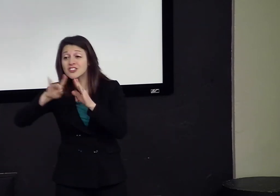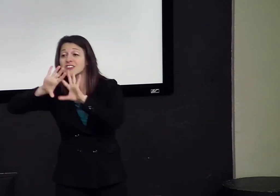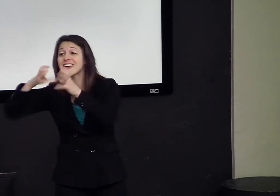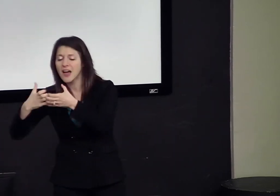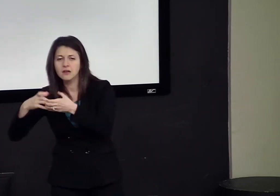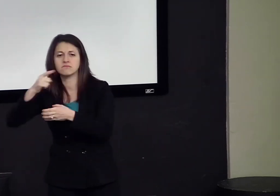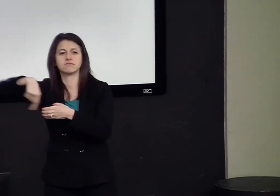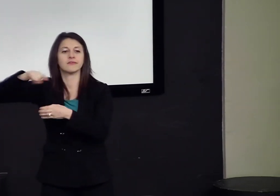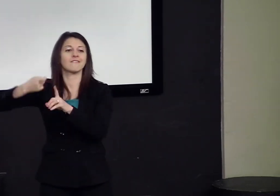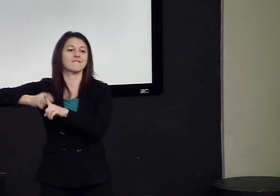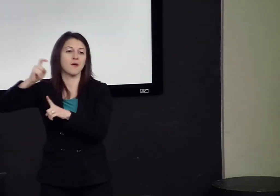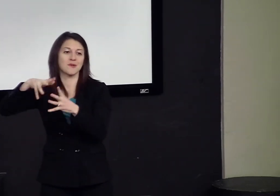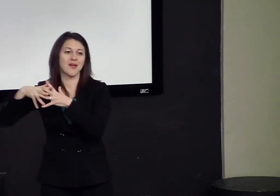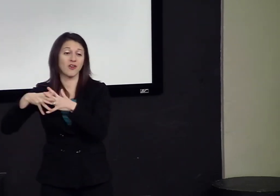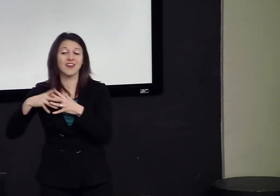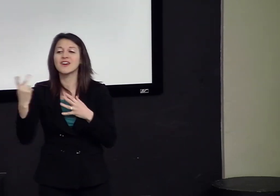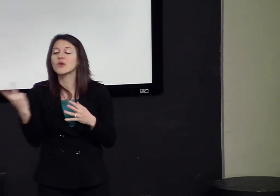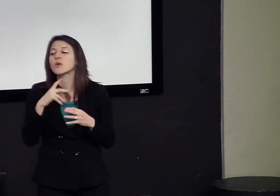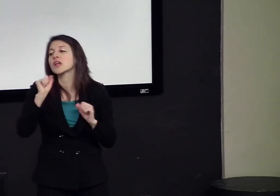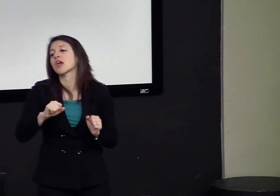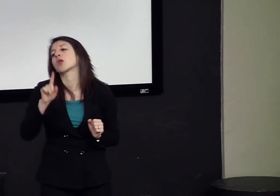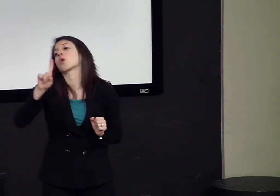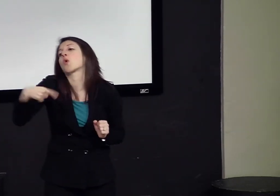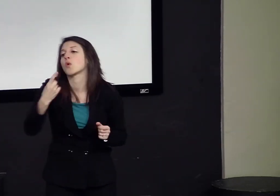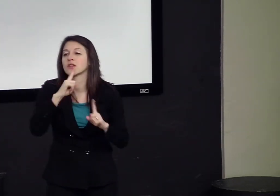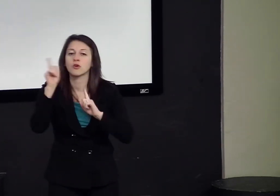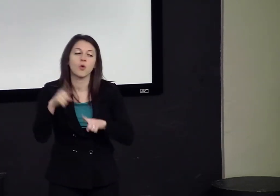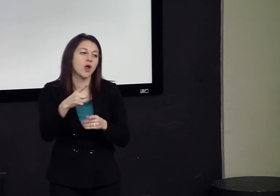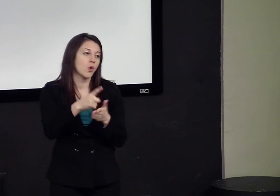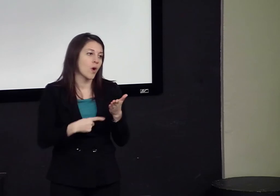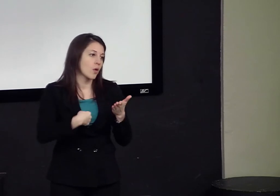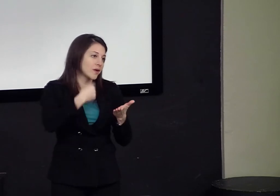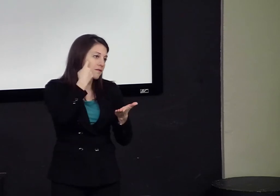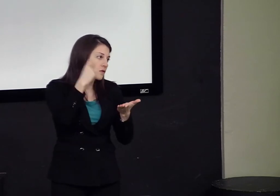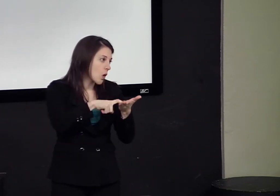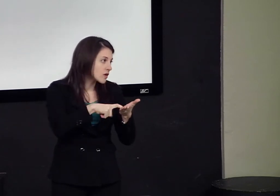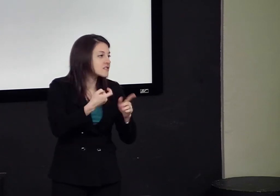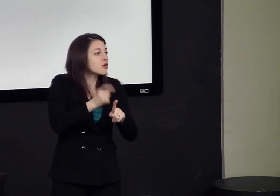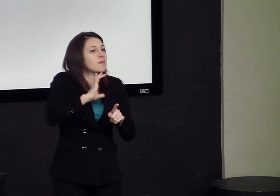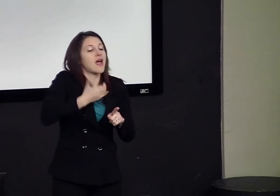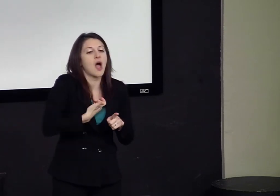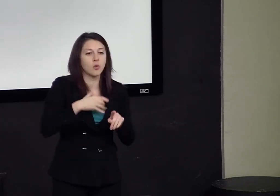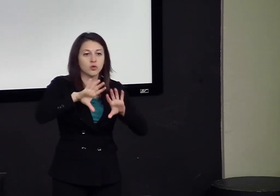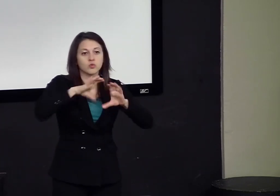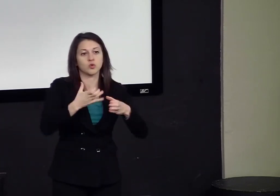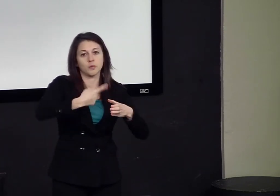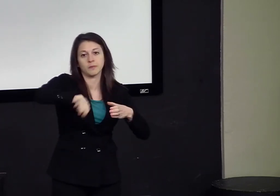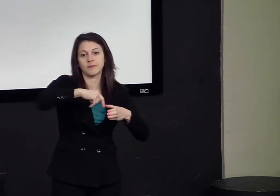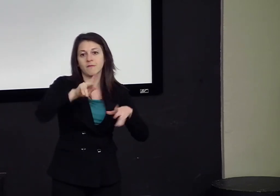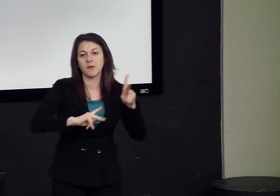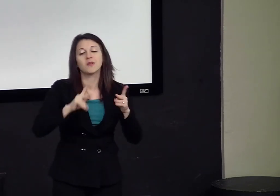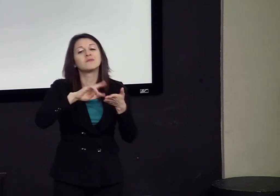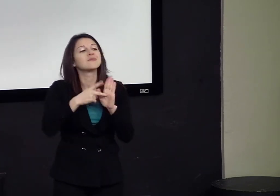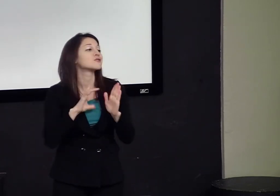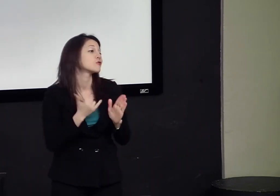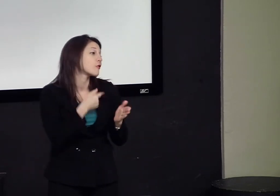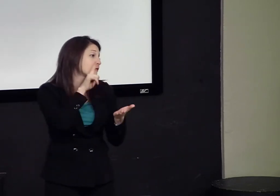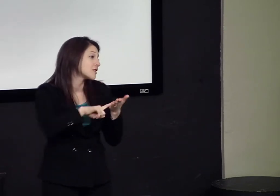working in the United States, and Annie also did her research interviewing people who were here in the U.S. So we can only talk about what's been happening